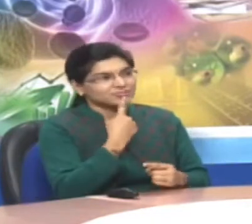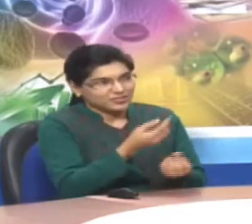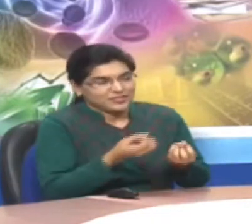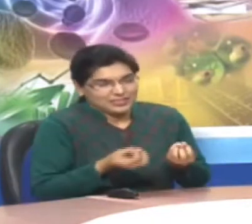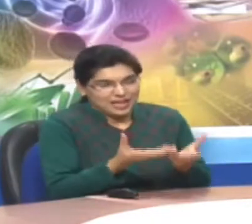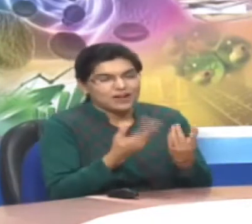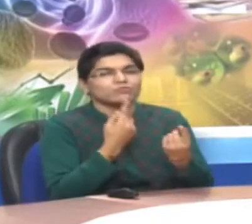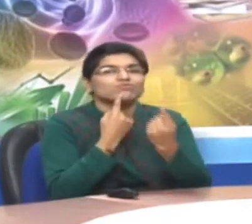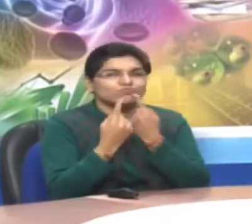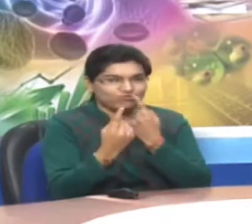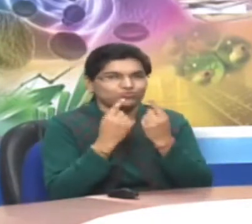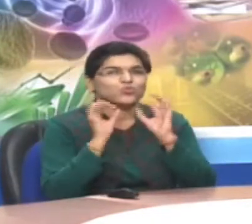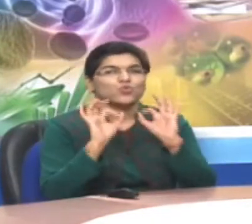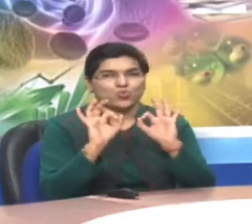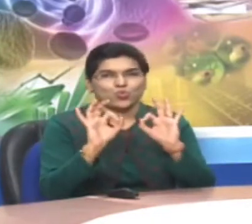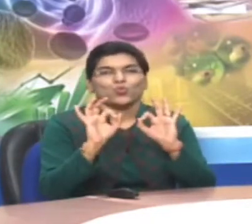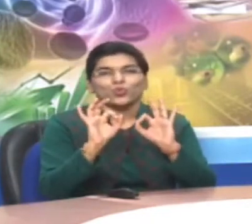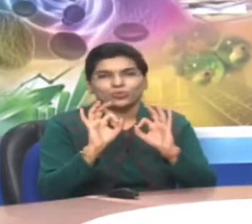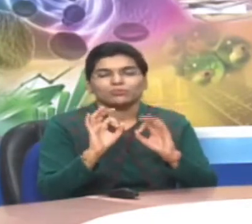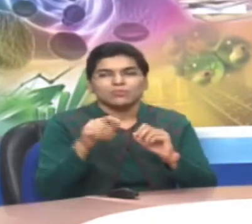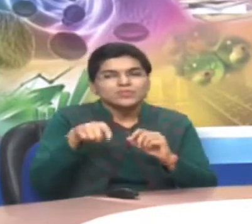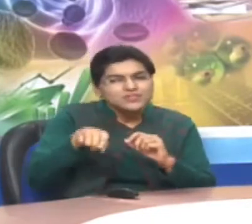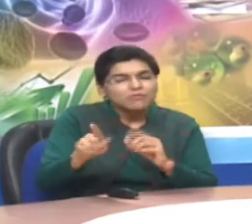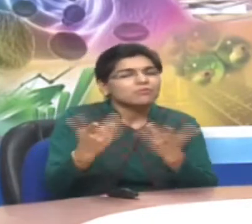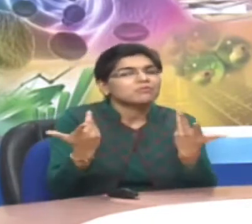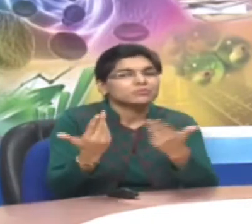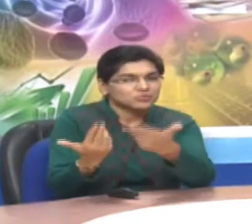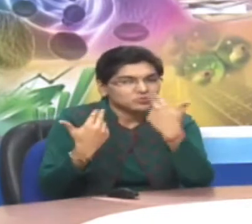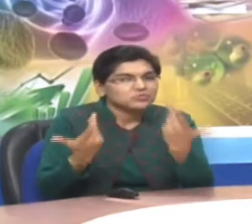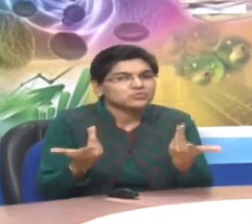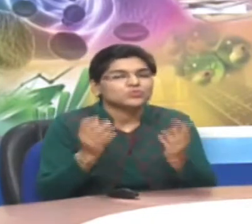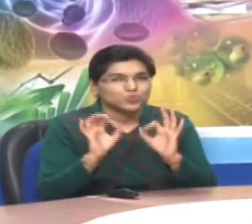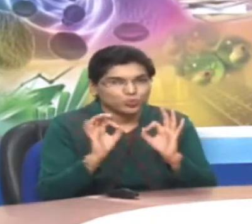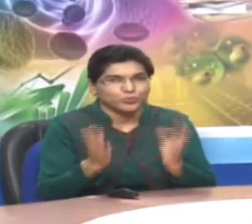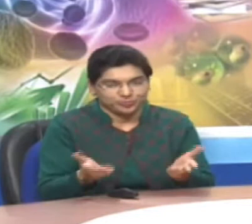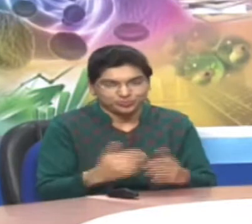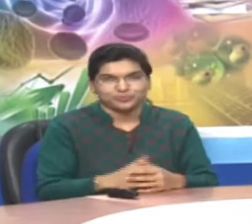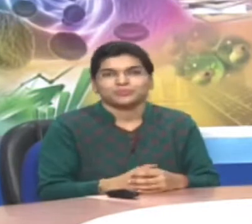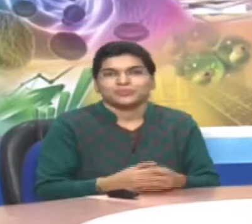Now then, we'll have a nice little talk about yourself.